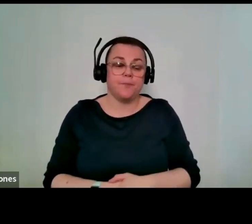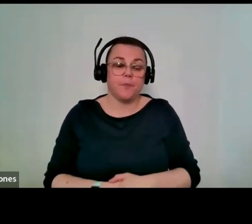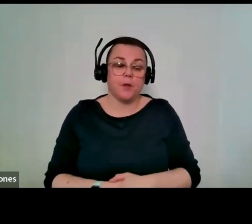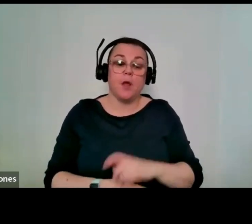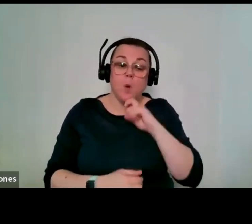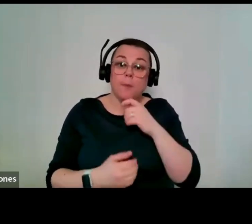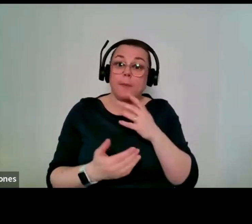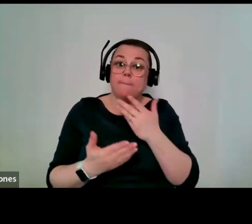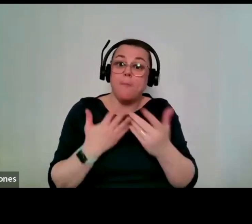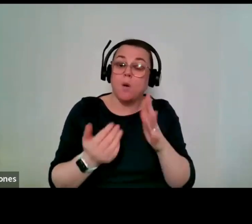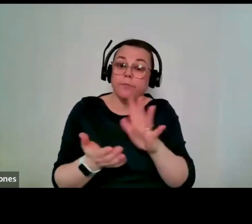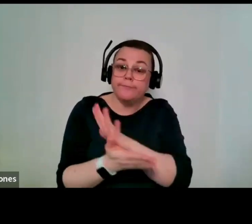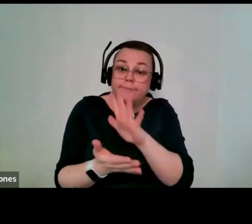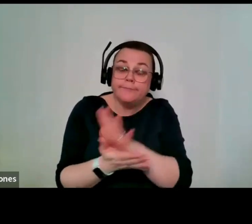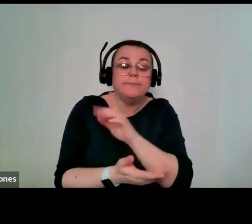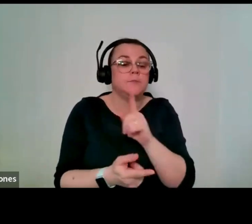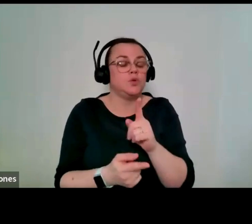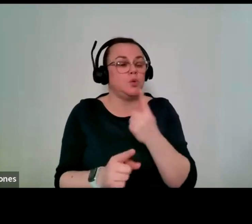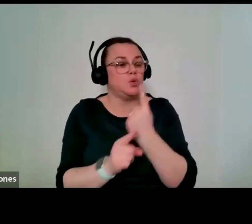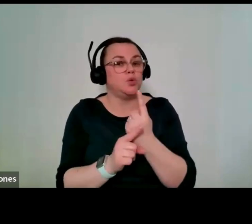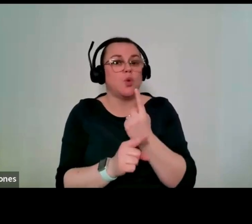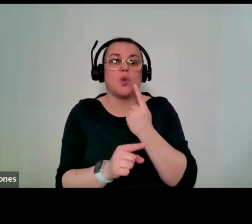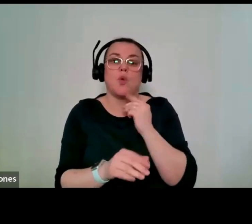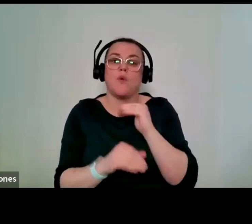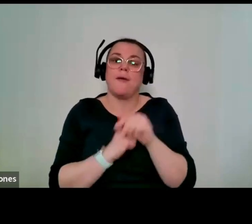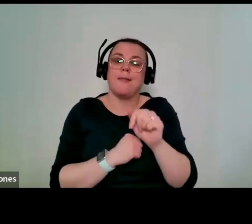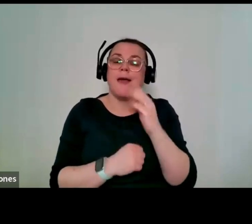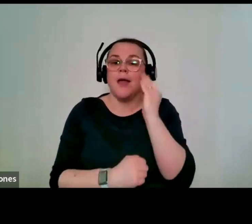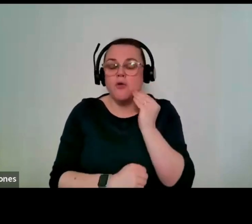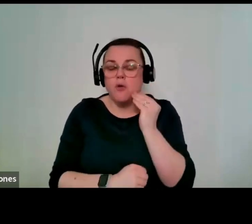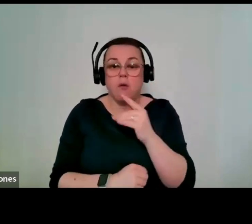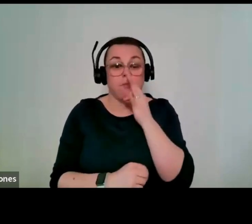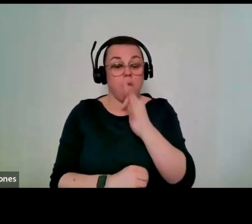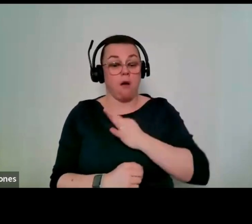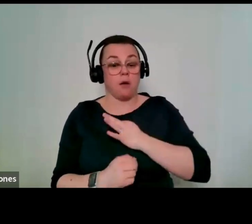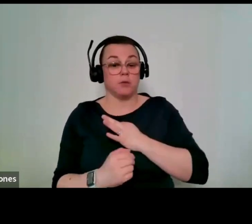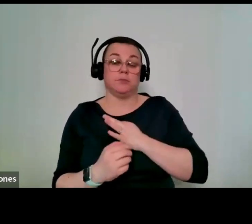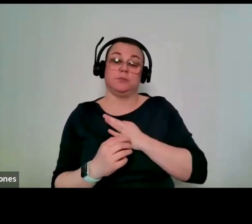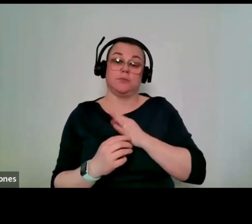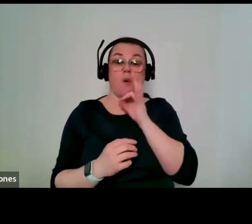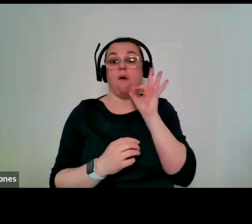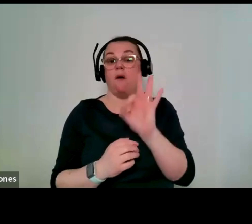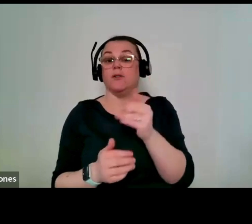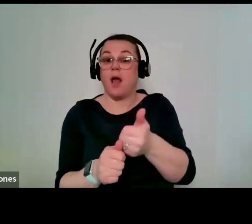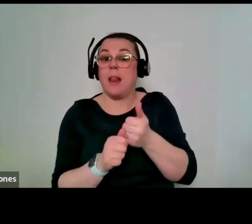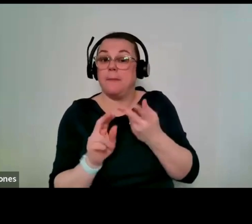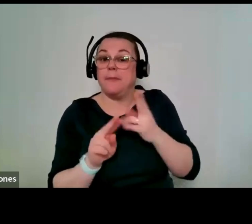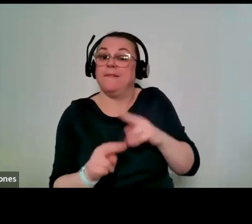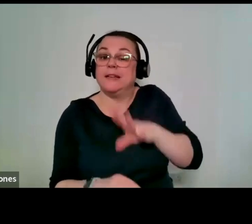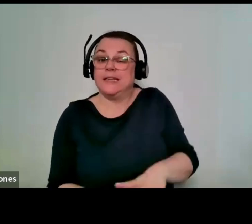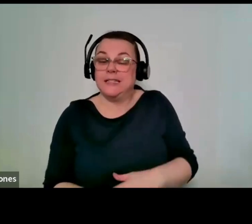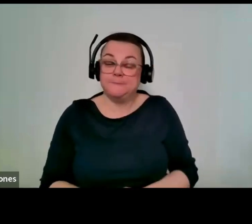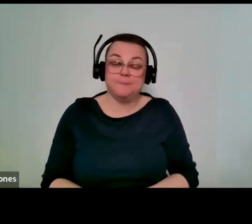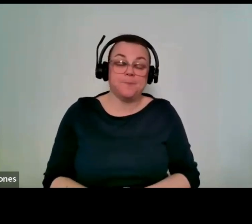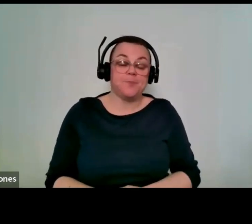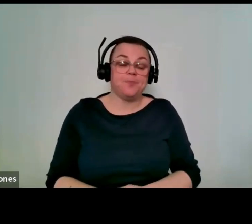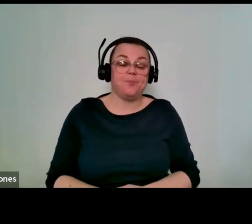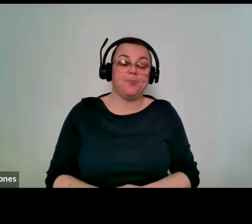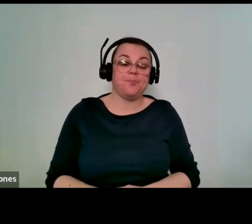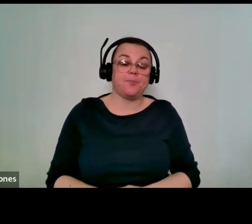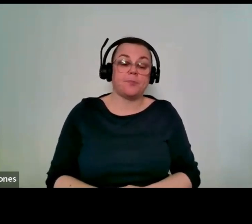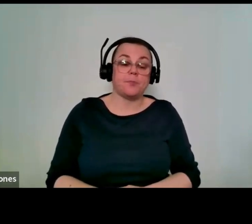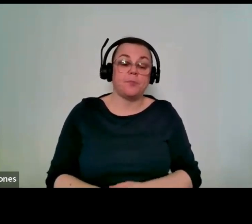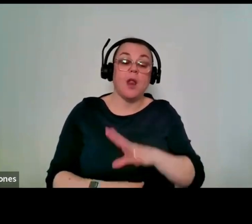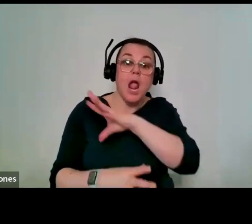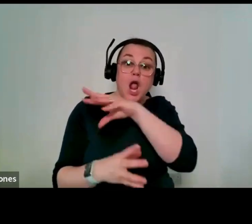to open up, talk about their hearing loss, and ask for help. An inclusive and safe